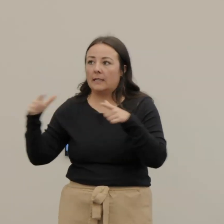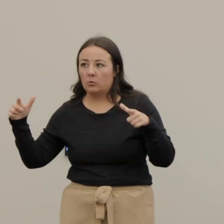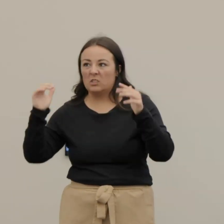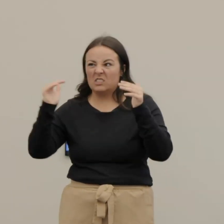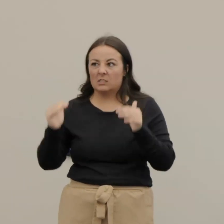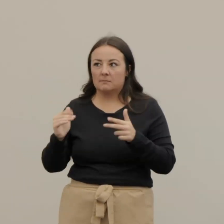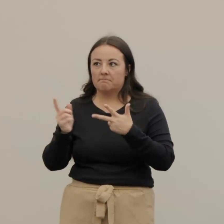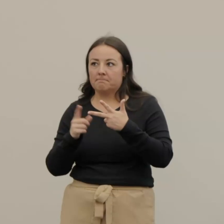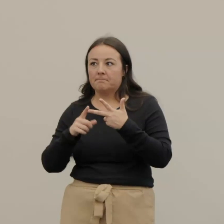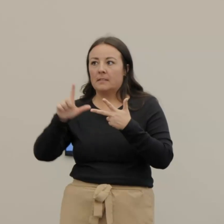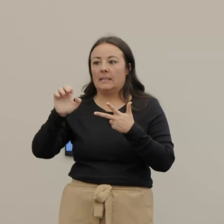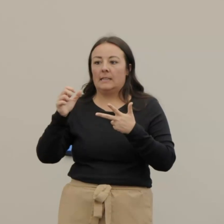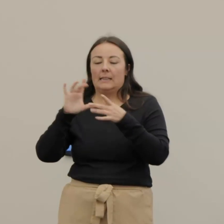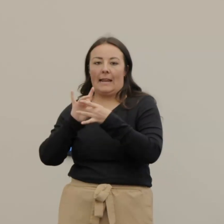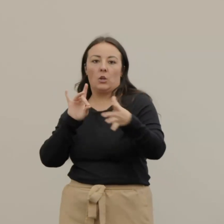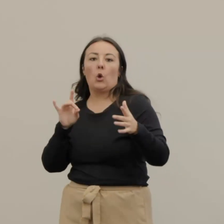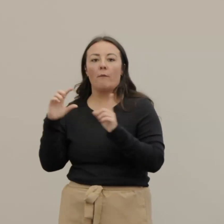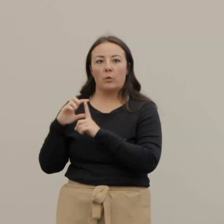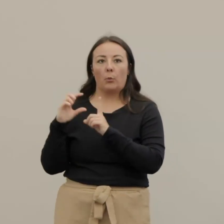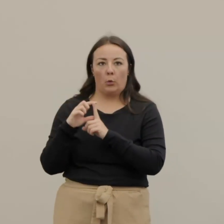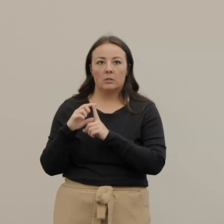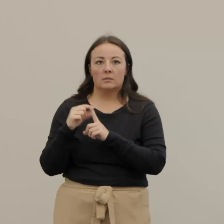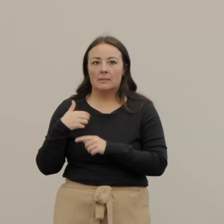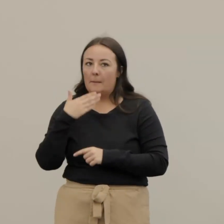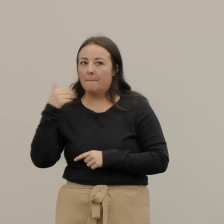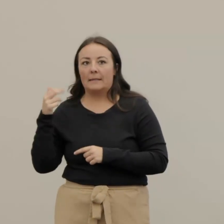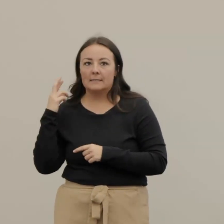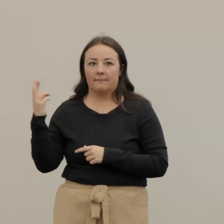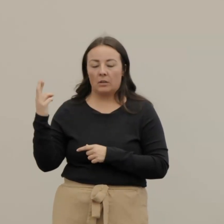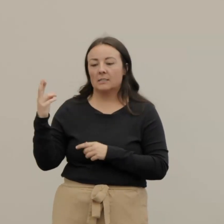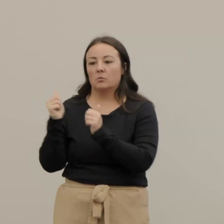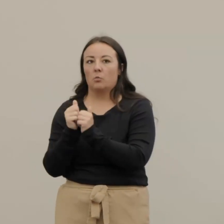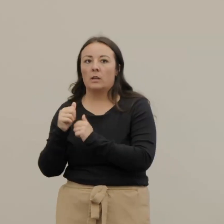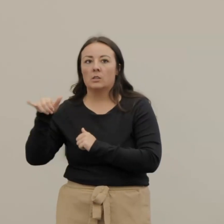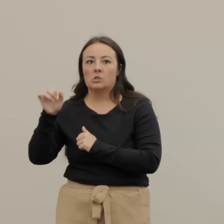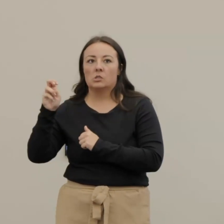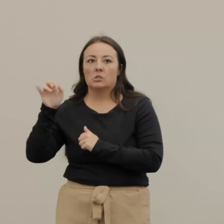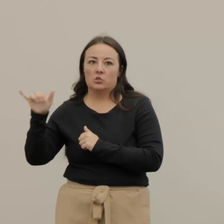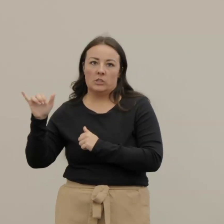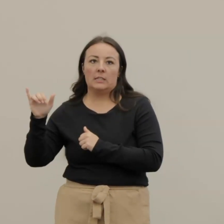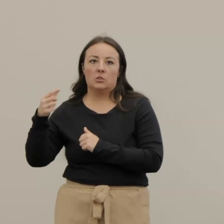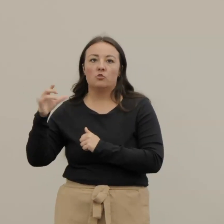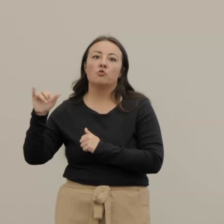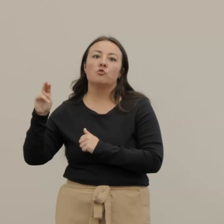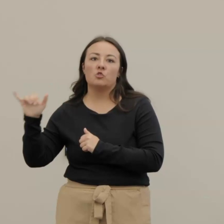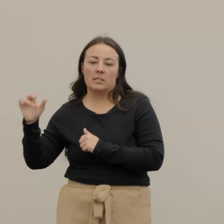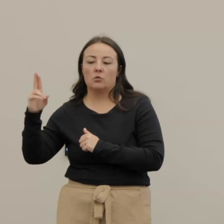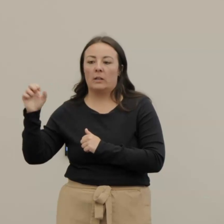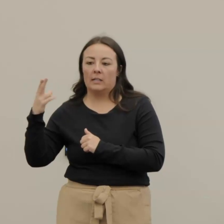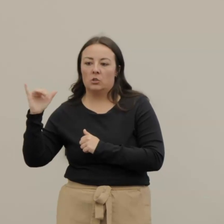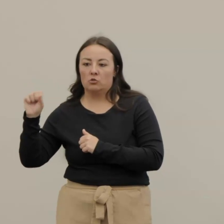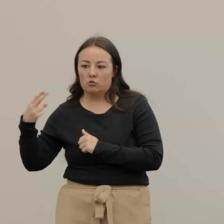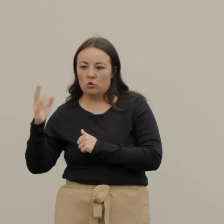Words by Jenny Reddish, who is best friends with Whitney Quisenberry, whose research I shared with you. And this is the